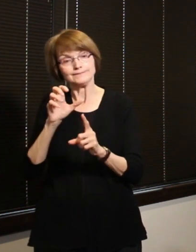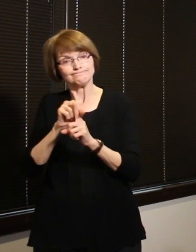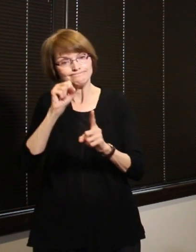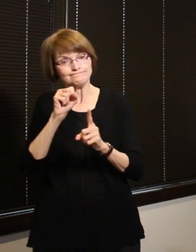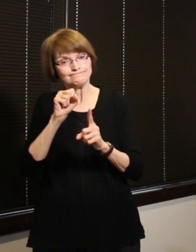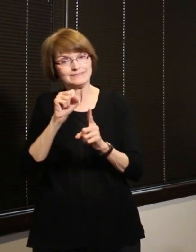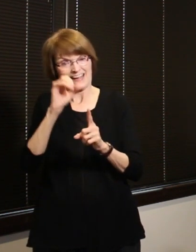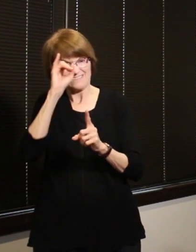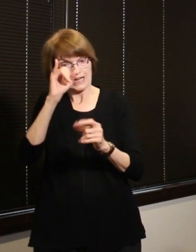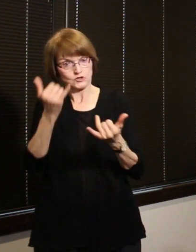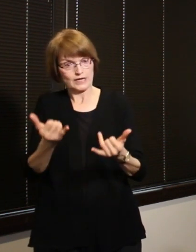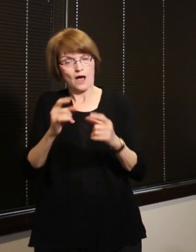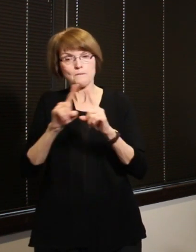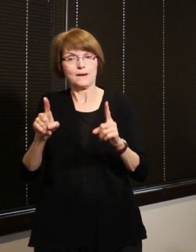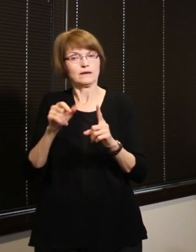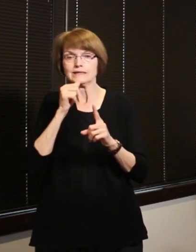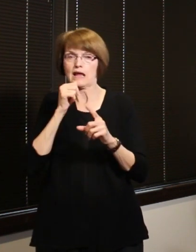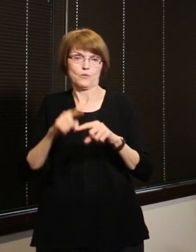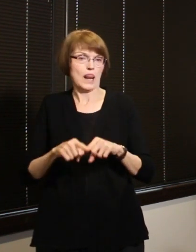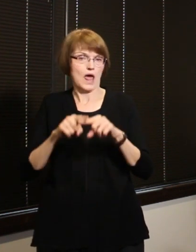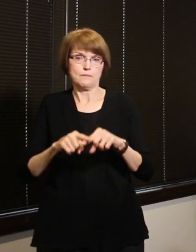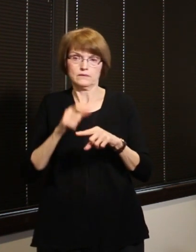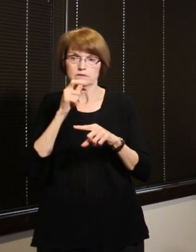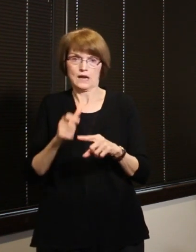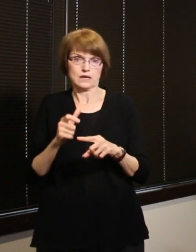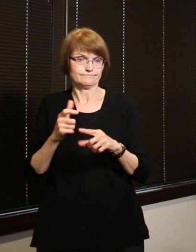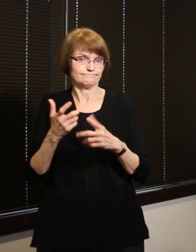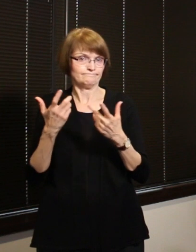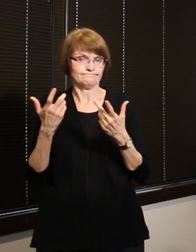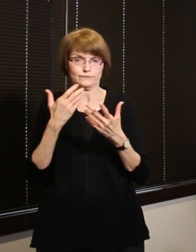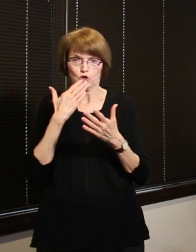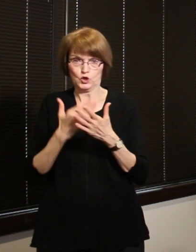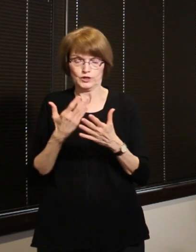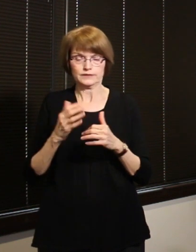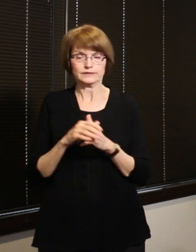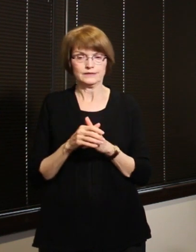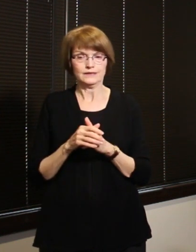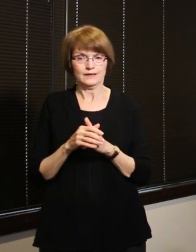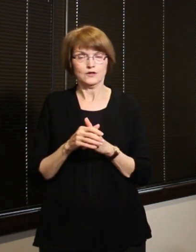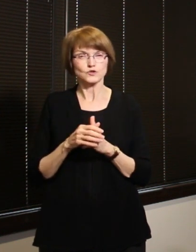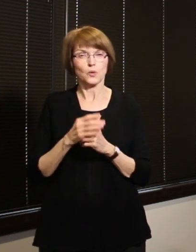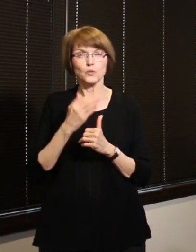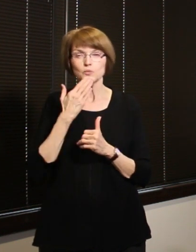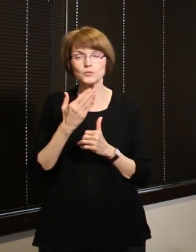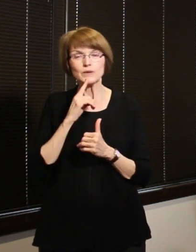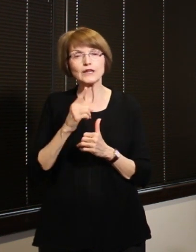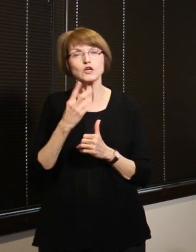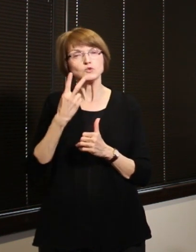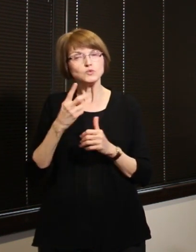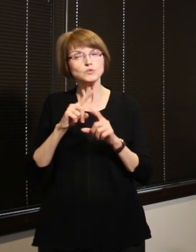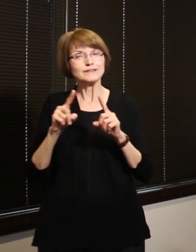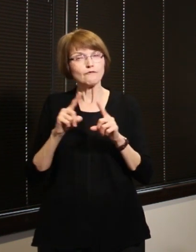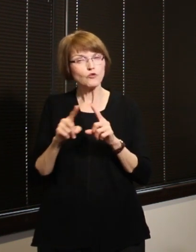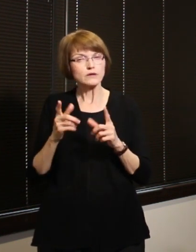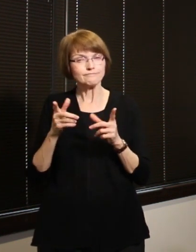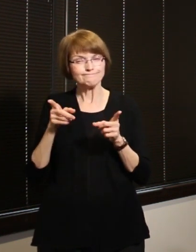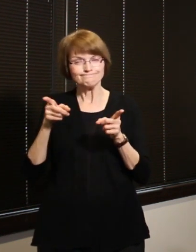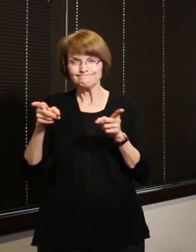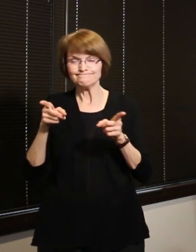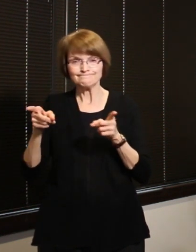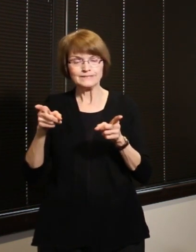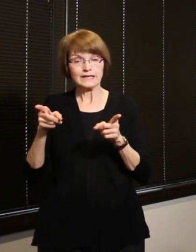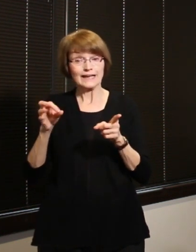PCR-based test. And so really, there's sort of two different things that you're talking about. Now, whether you want to combine